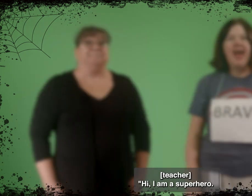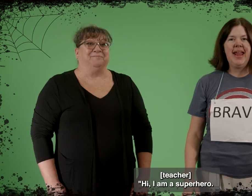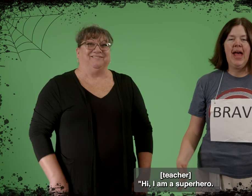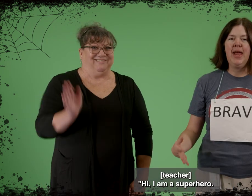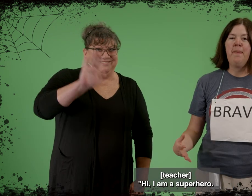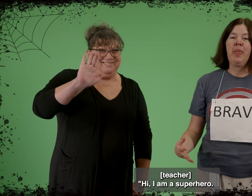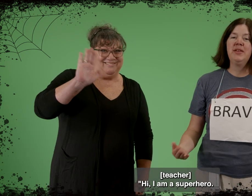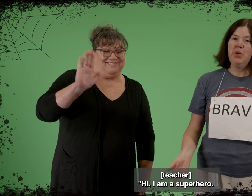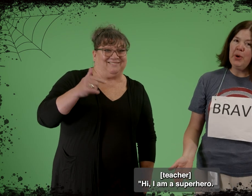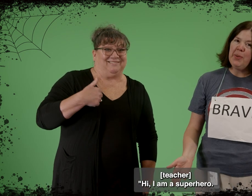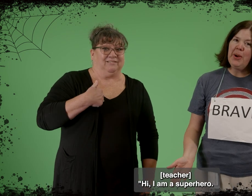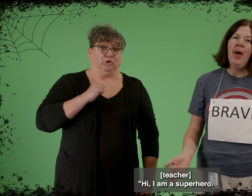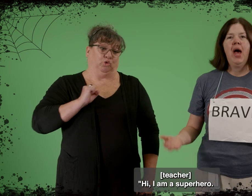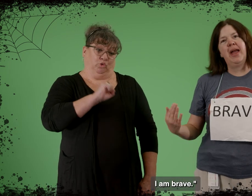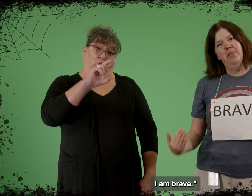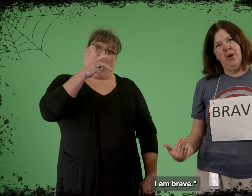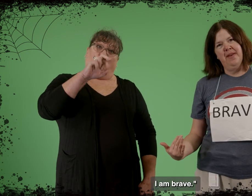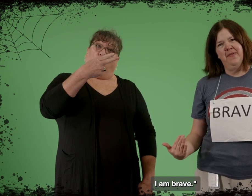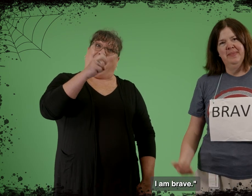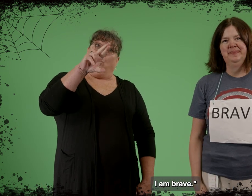Hi, I am a superhero. I am brave.